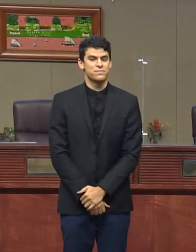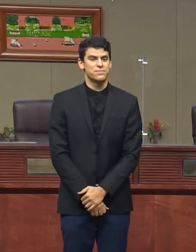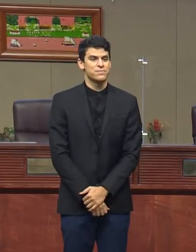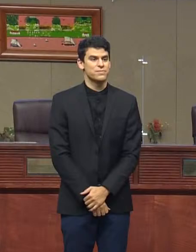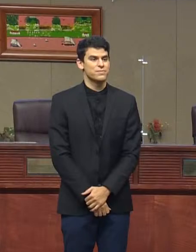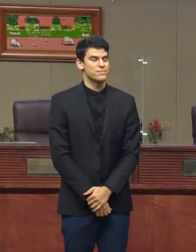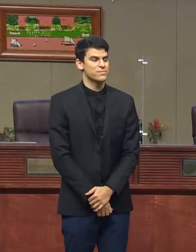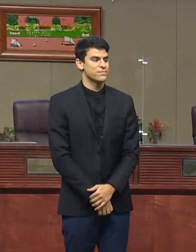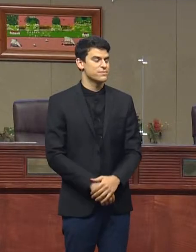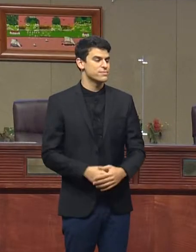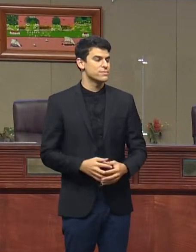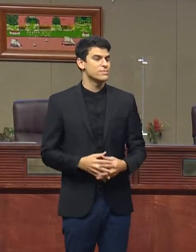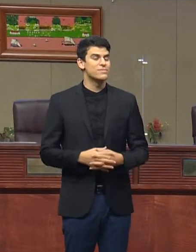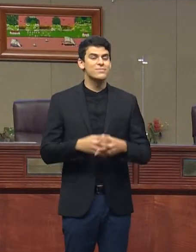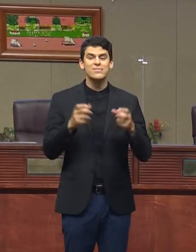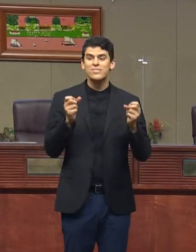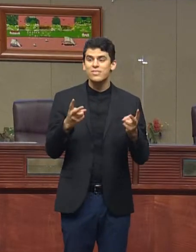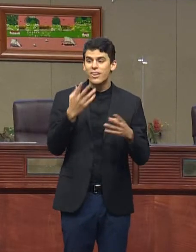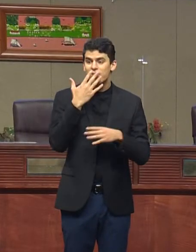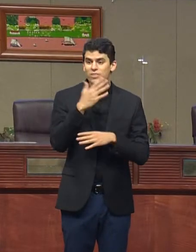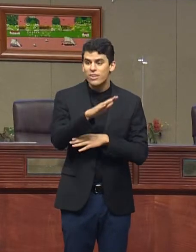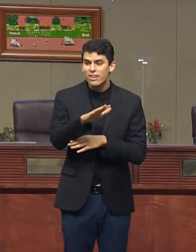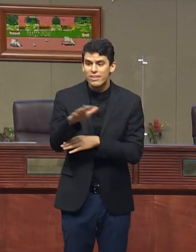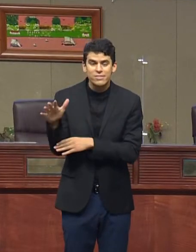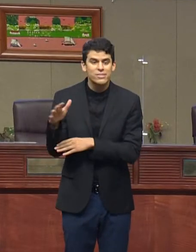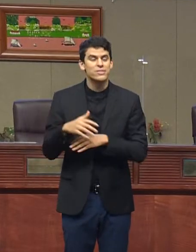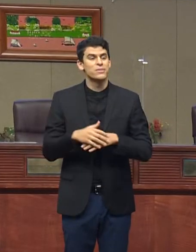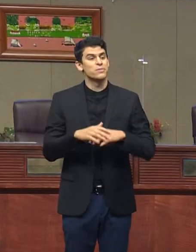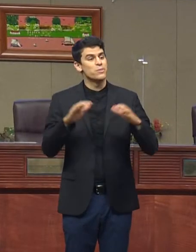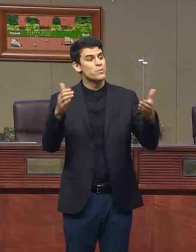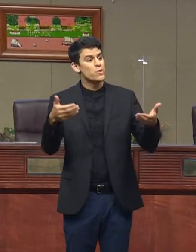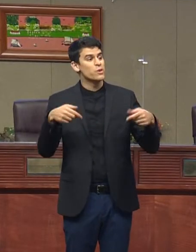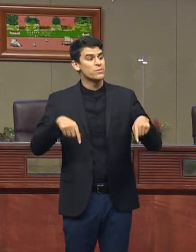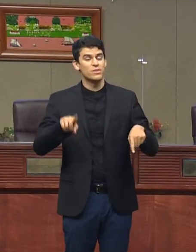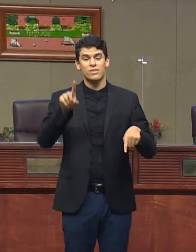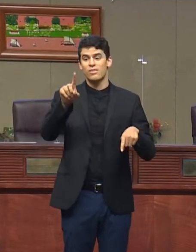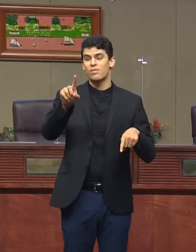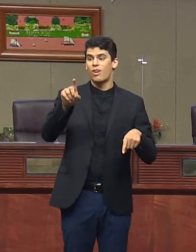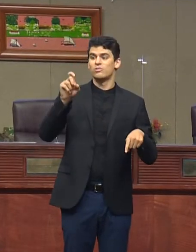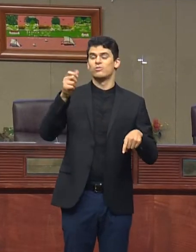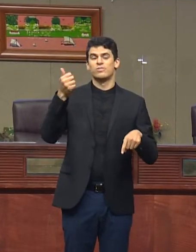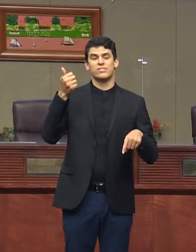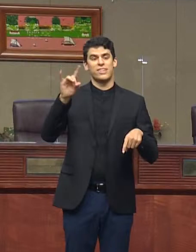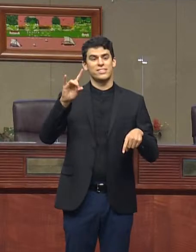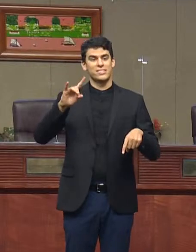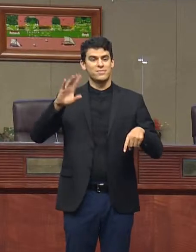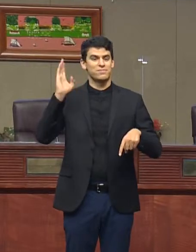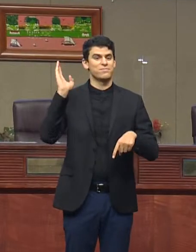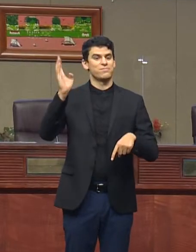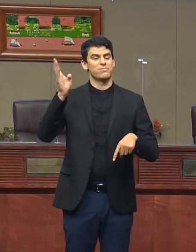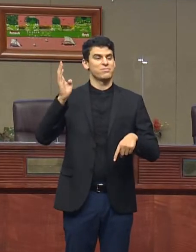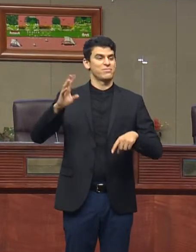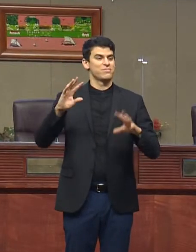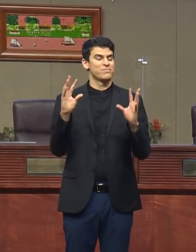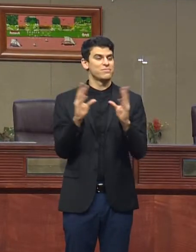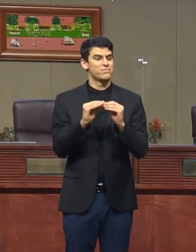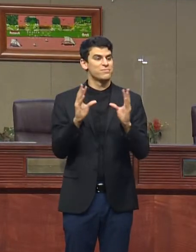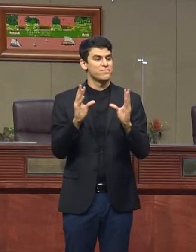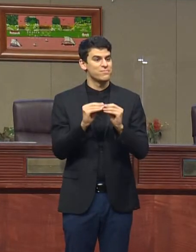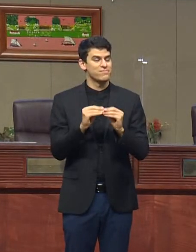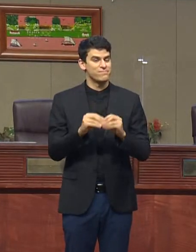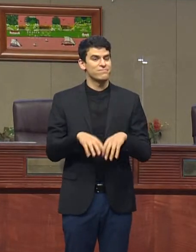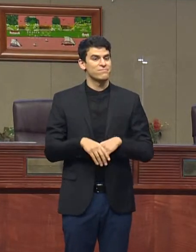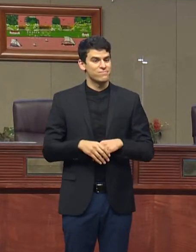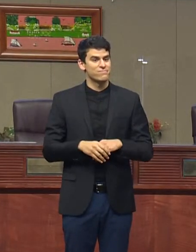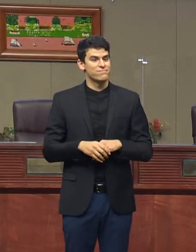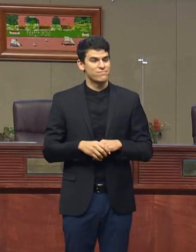All right. Good afternoon. Welcome to our 118th press briefing since we began under